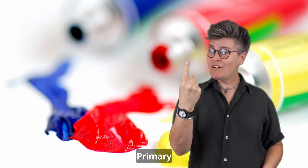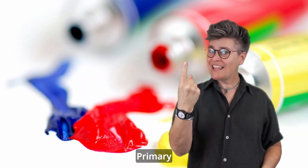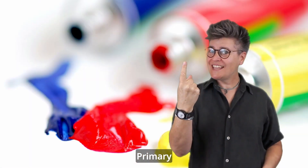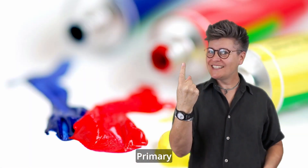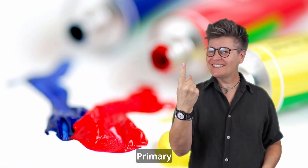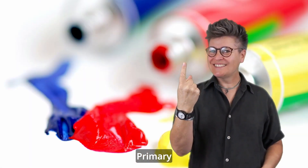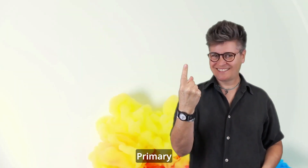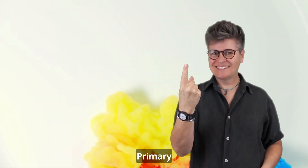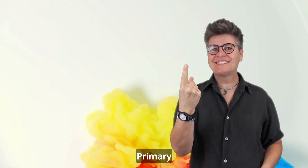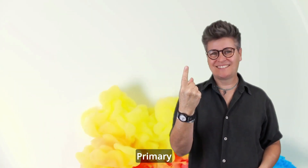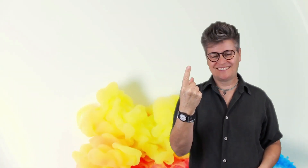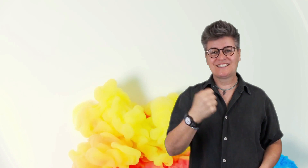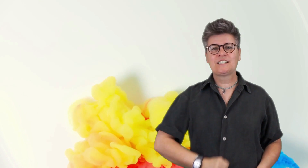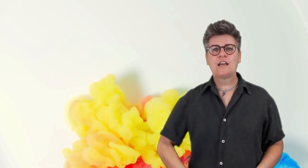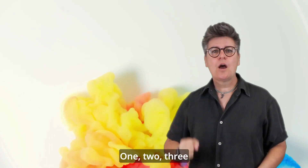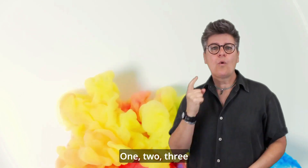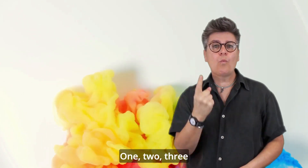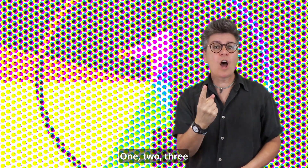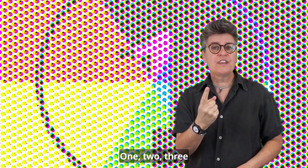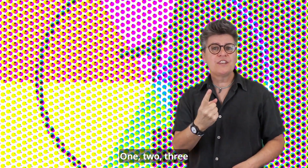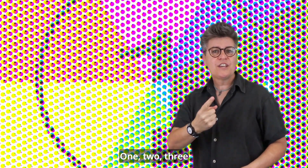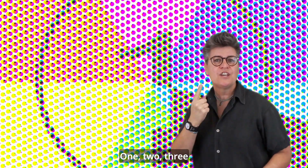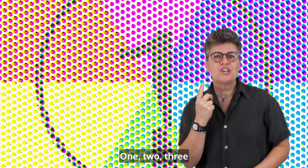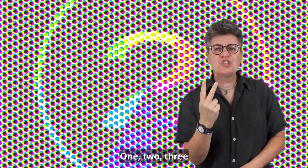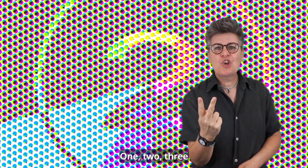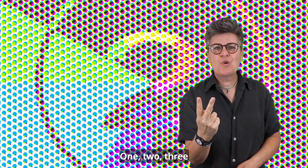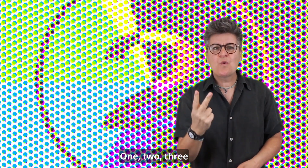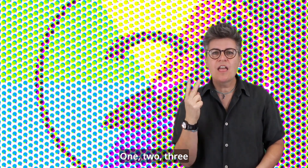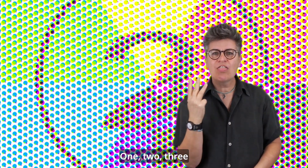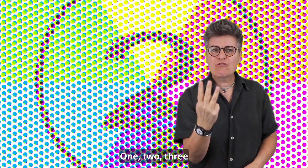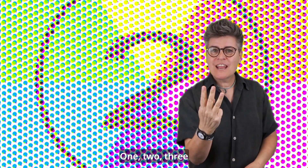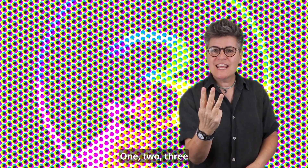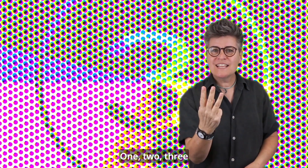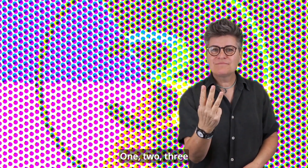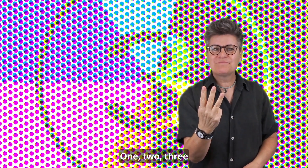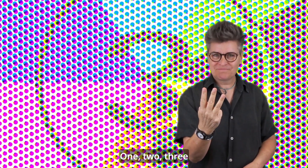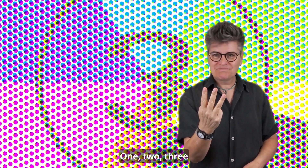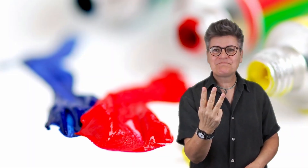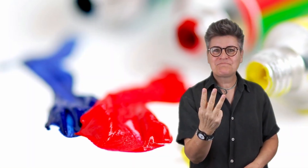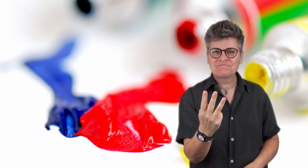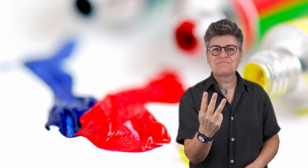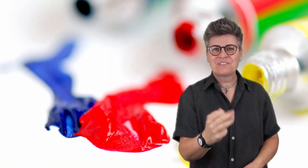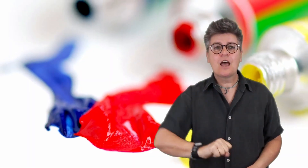Primary. Colors now. One, two, three. Mix the colors up.